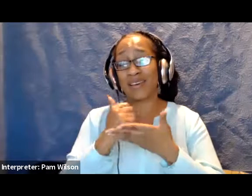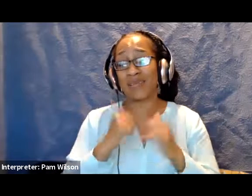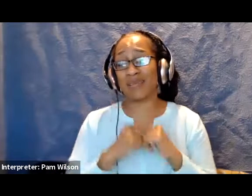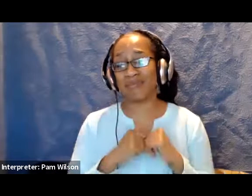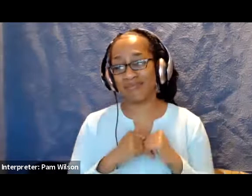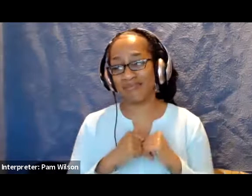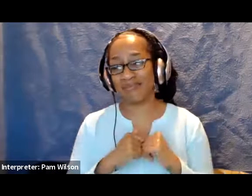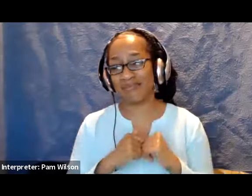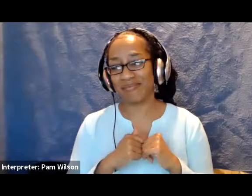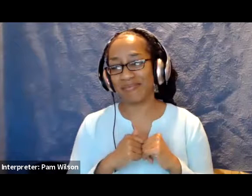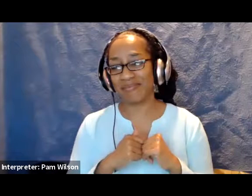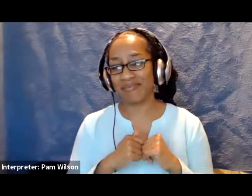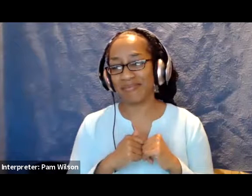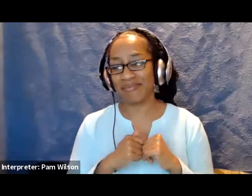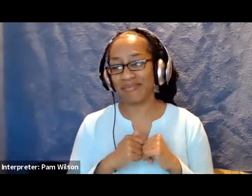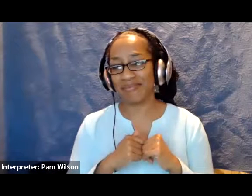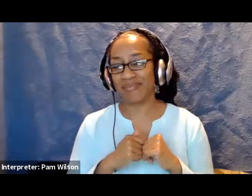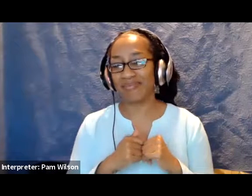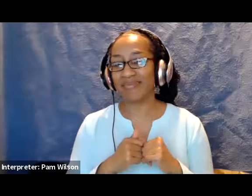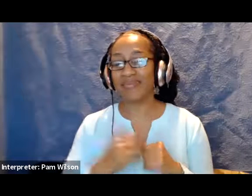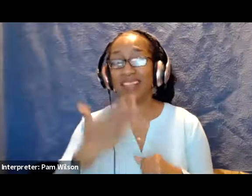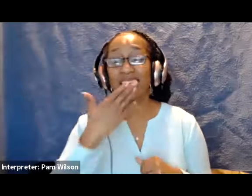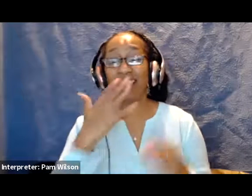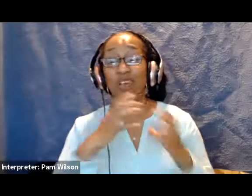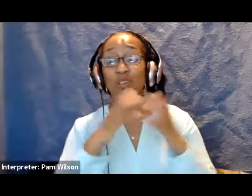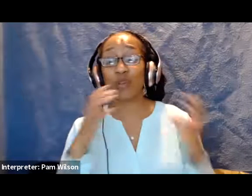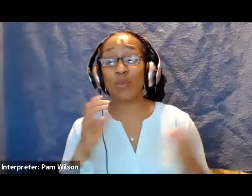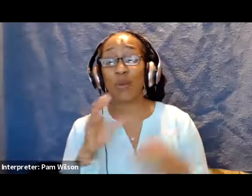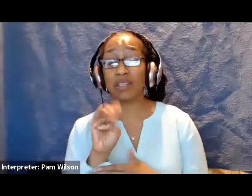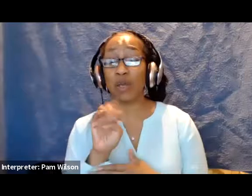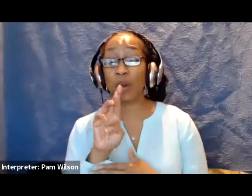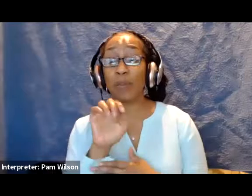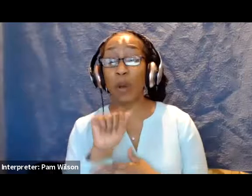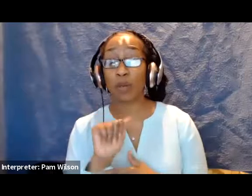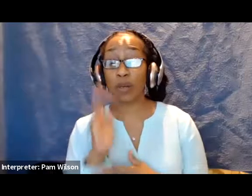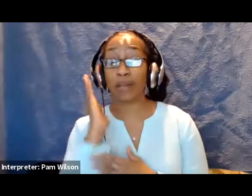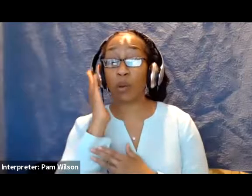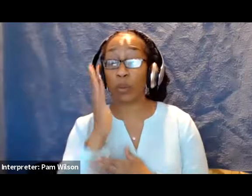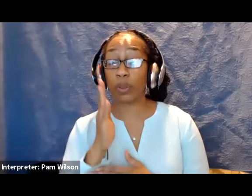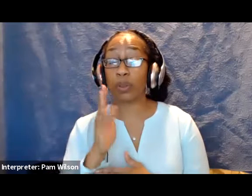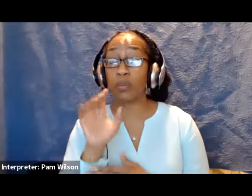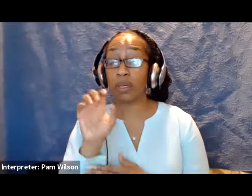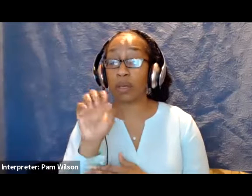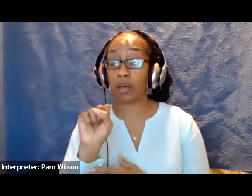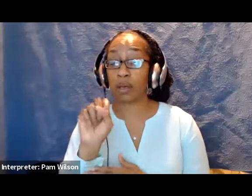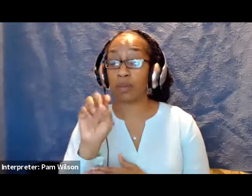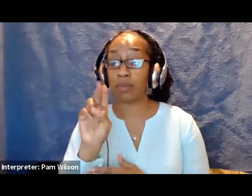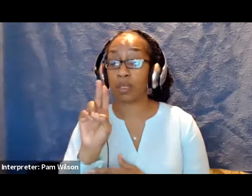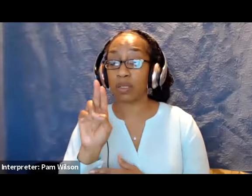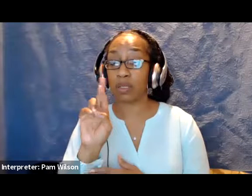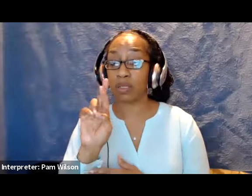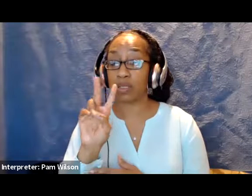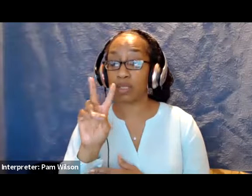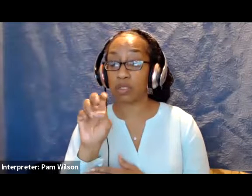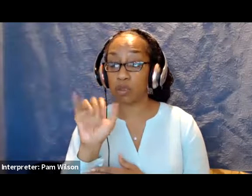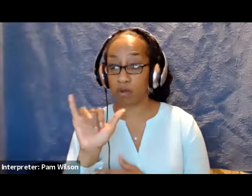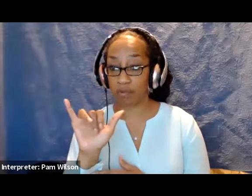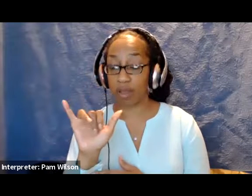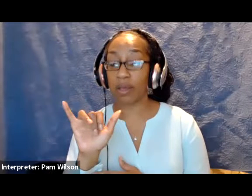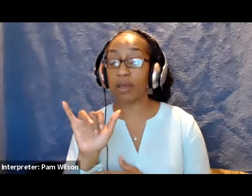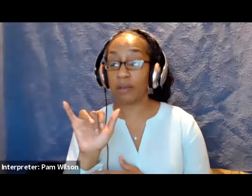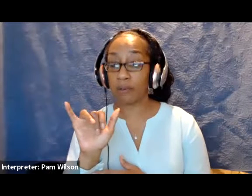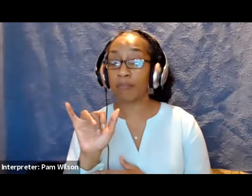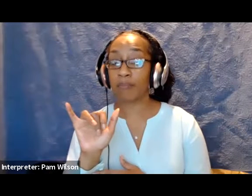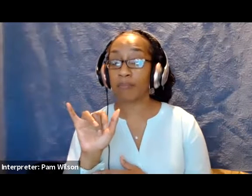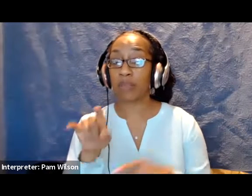presentation helpful. Thank you so much, Barbara. And again, there will be a survey that you will automatically be directed to, or you can